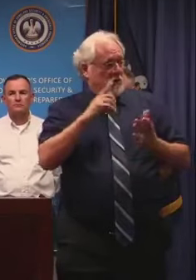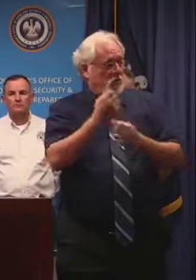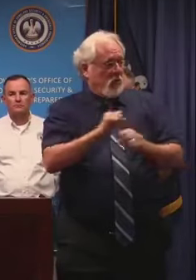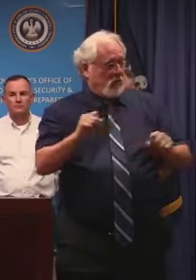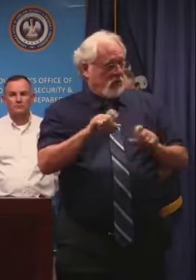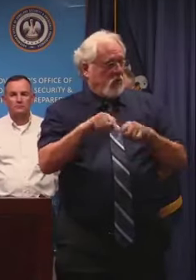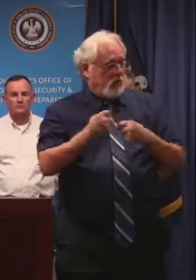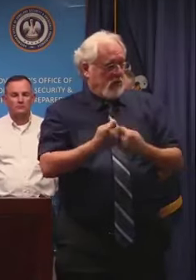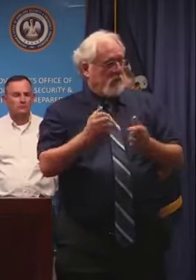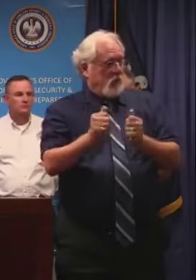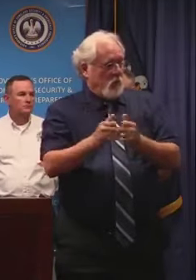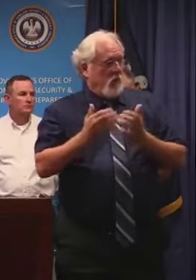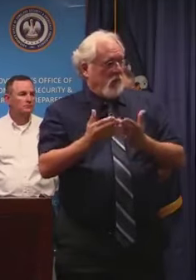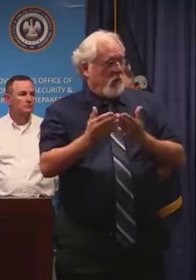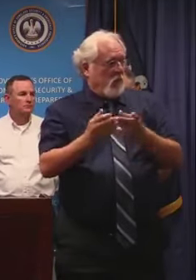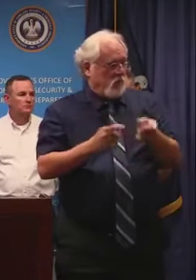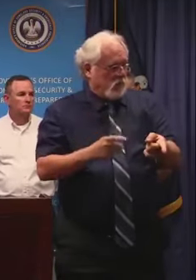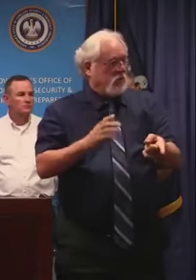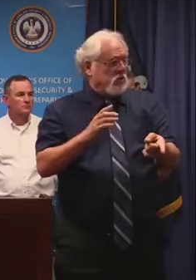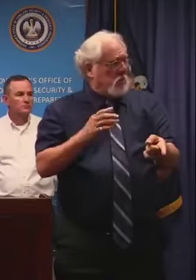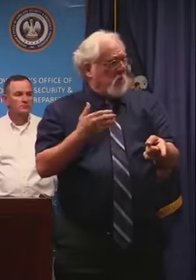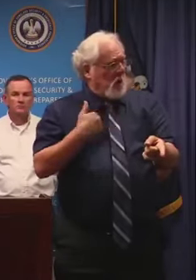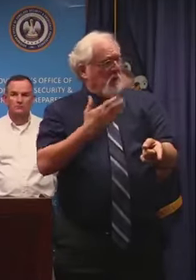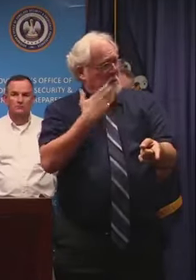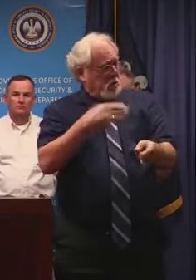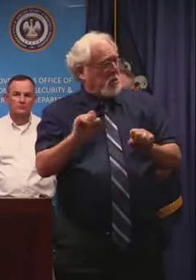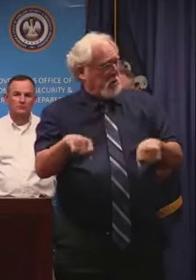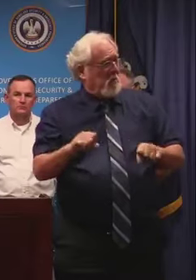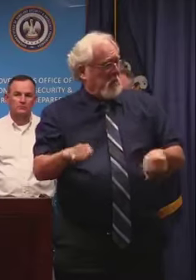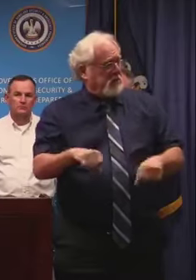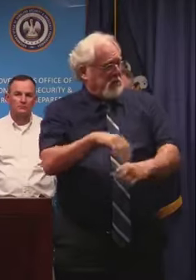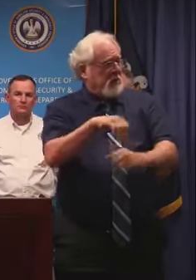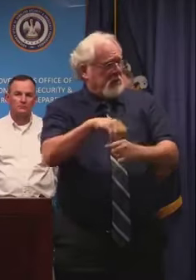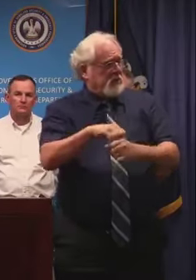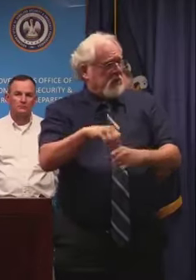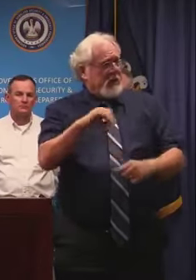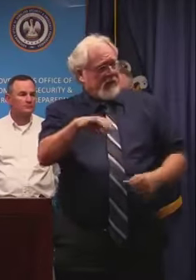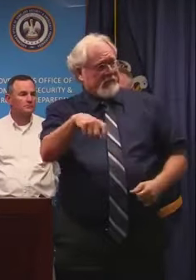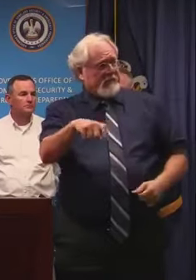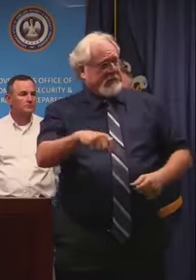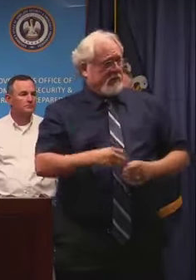boats. So we will have pretty good capacity inside the city if we need